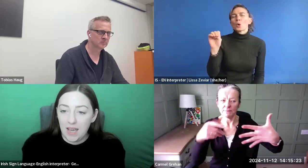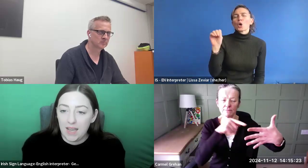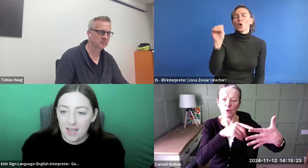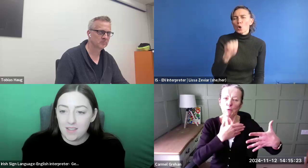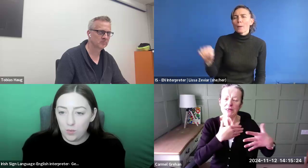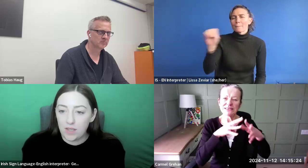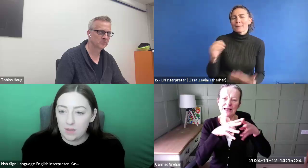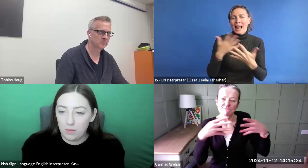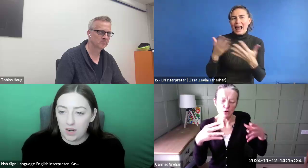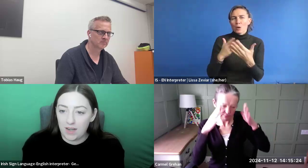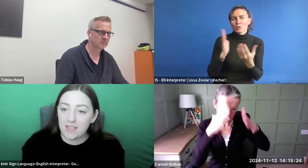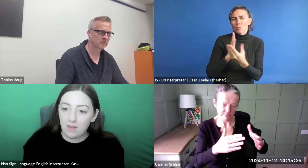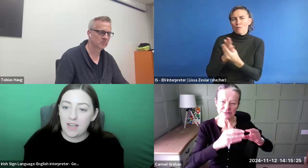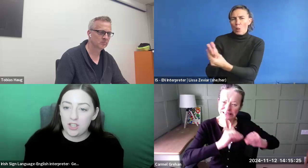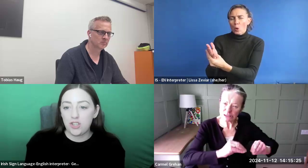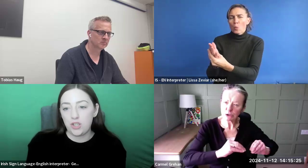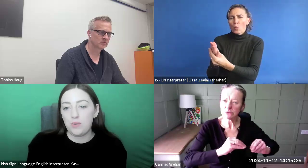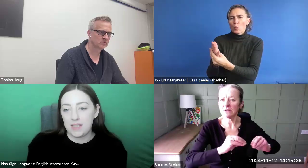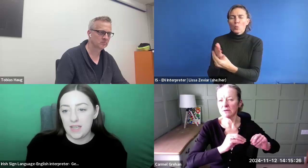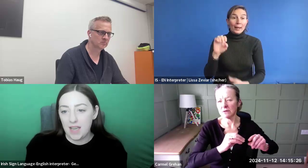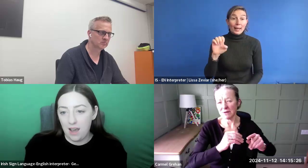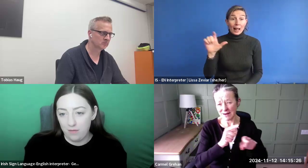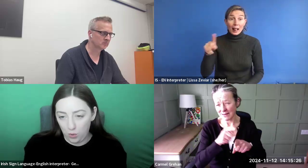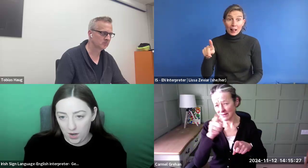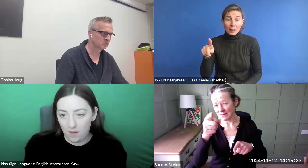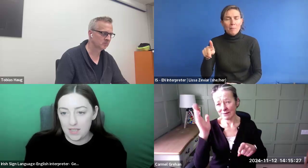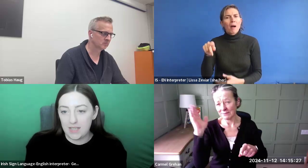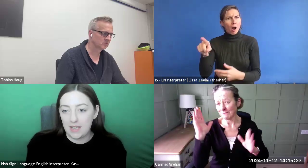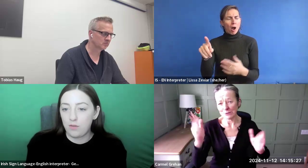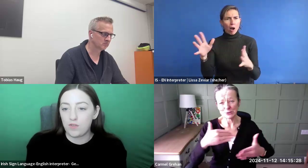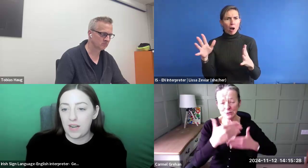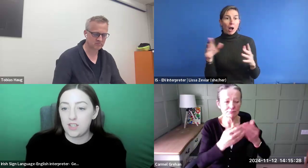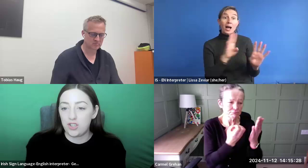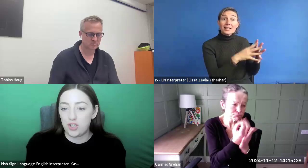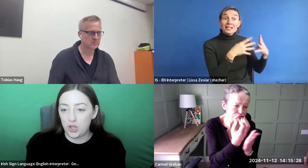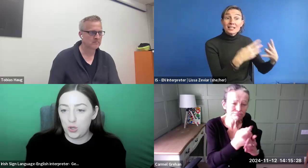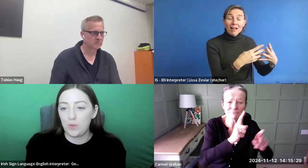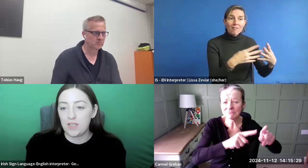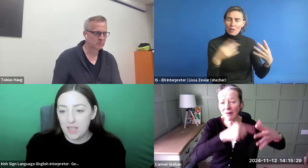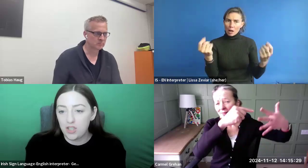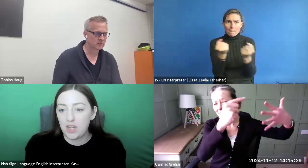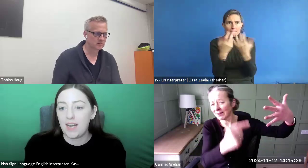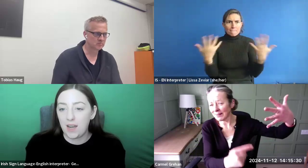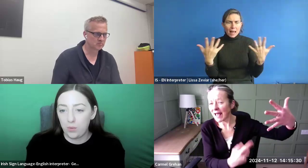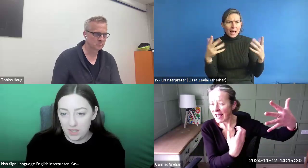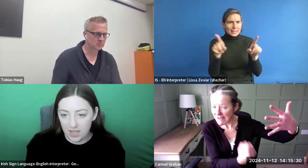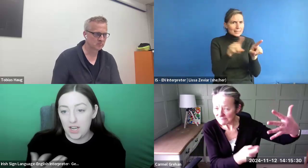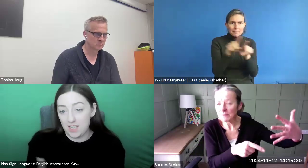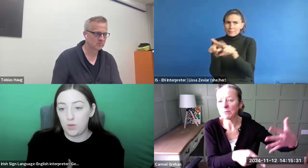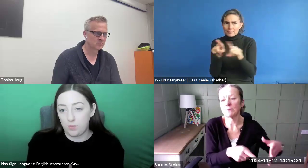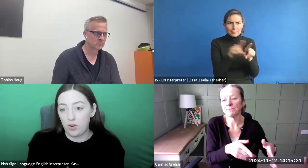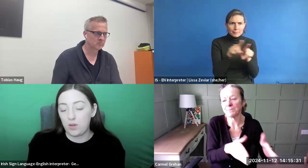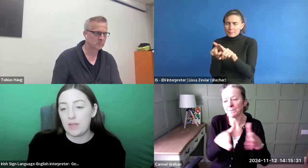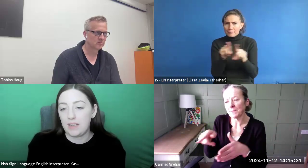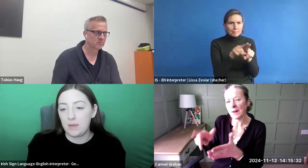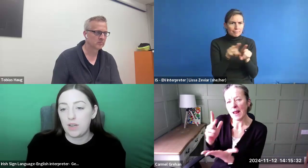ELP, is somewhat similar and has a relation to the CEF4. Obviously, CEF4 is related to teaching and how we teach,